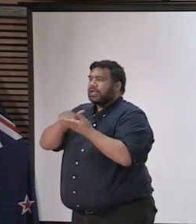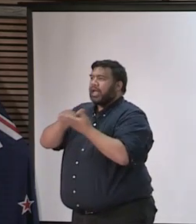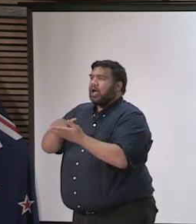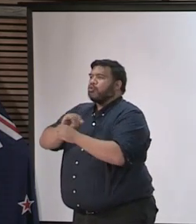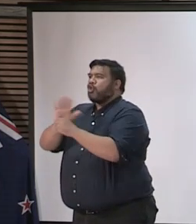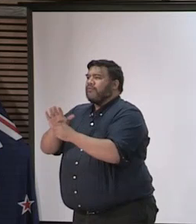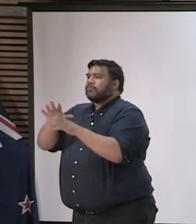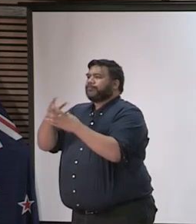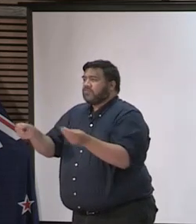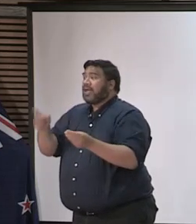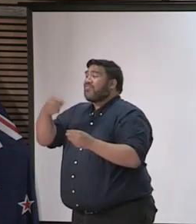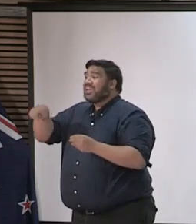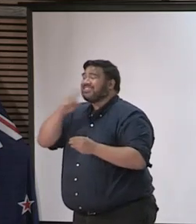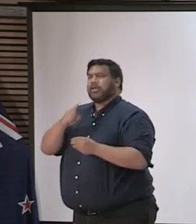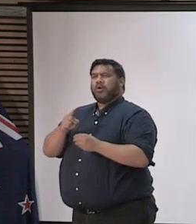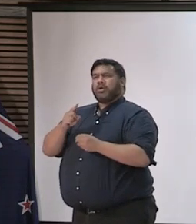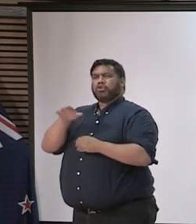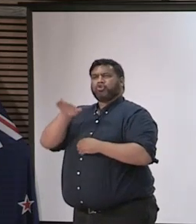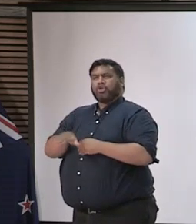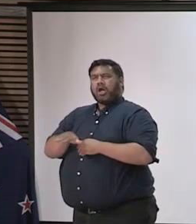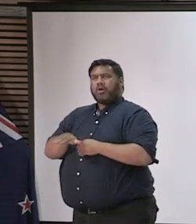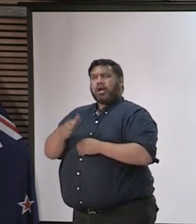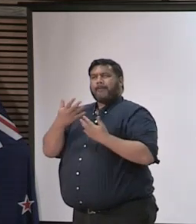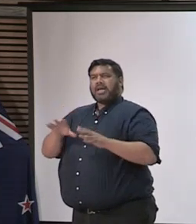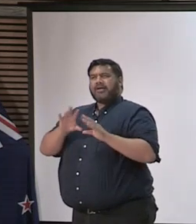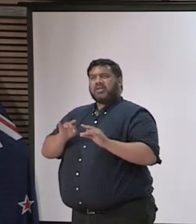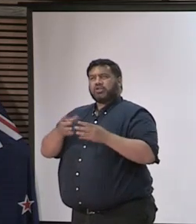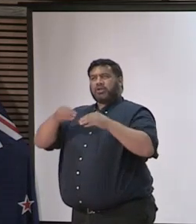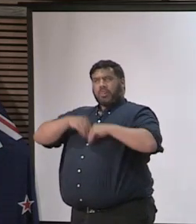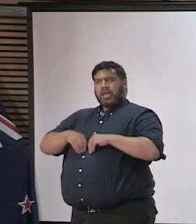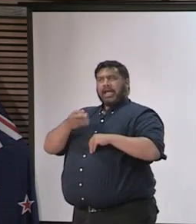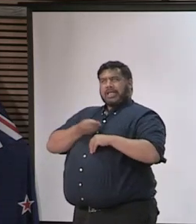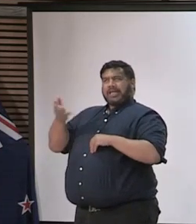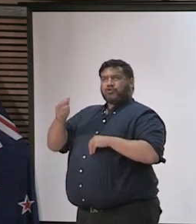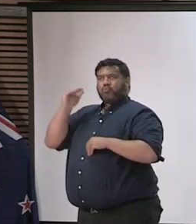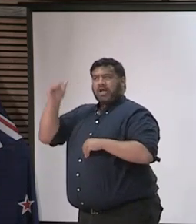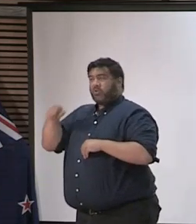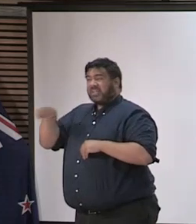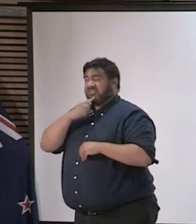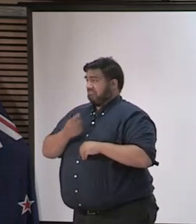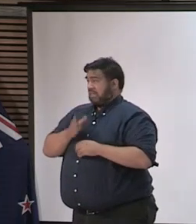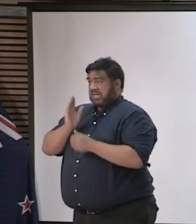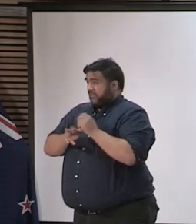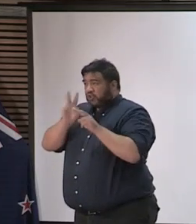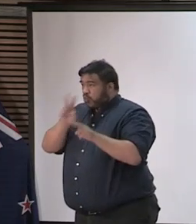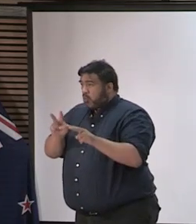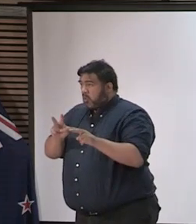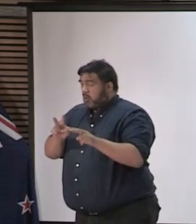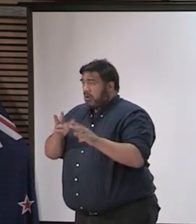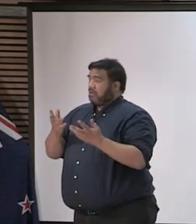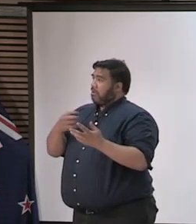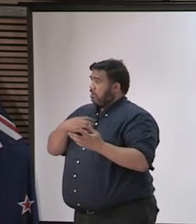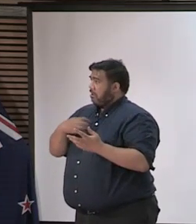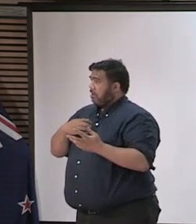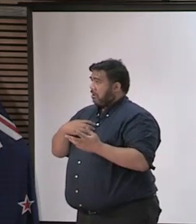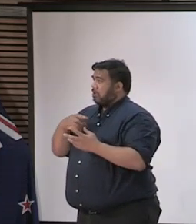could recall any instance of a child passing infection to an adult. And this seems to be the pattern that is being found in other countries. And we've, of course, got it